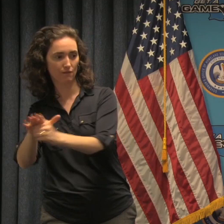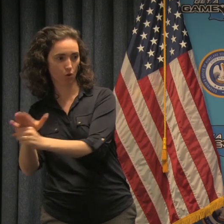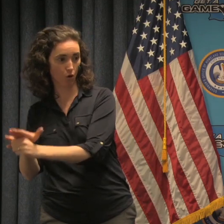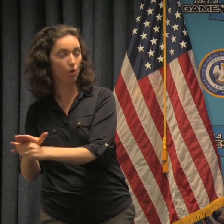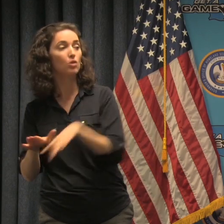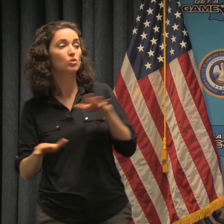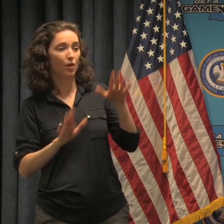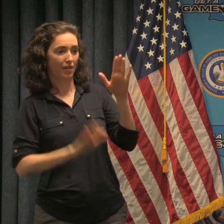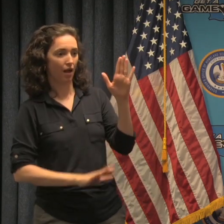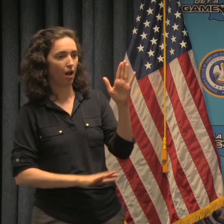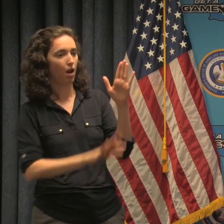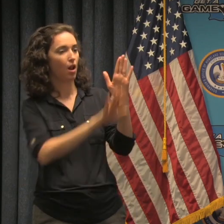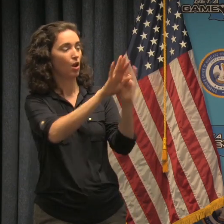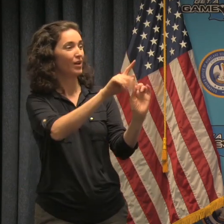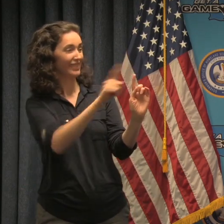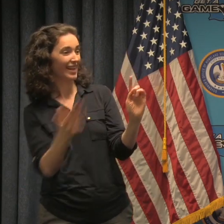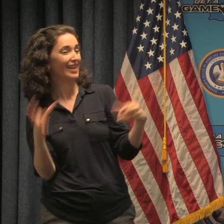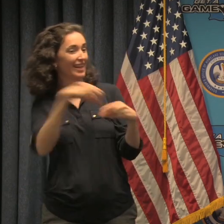already overcapacitated.